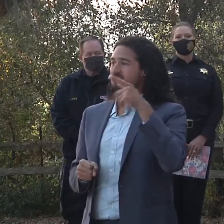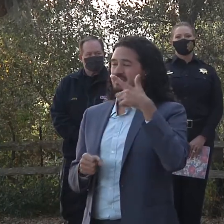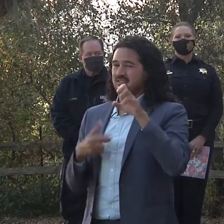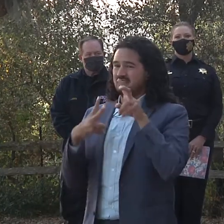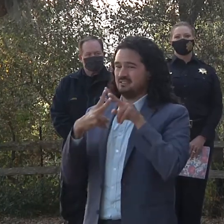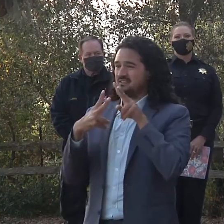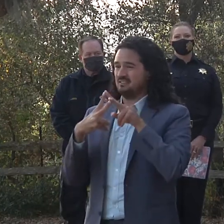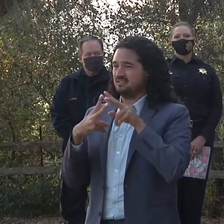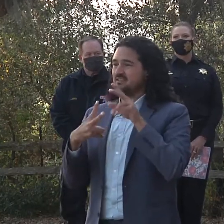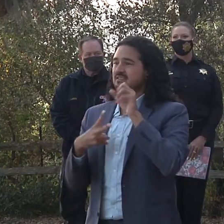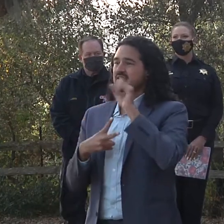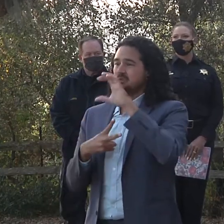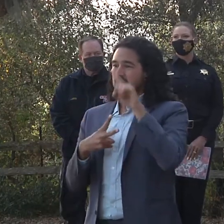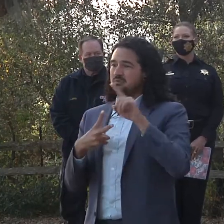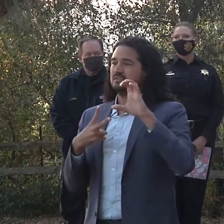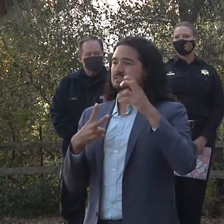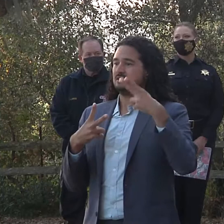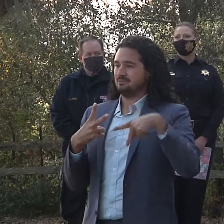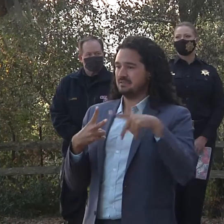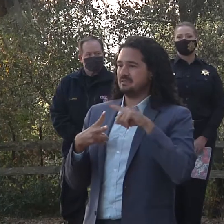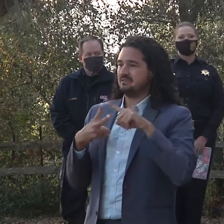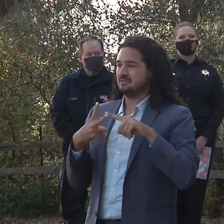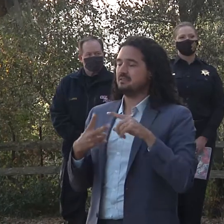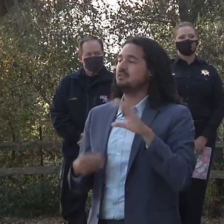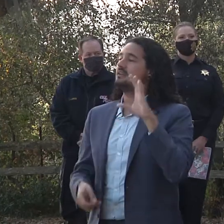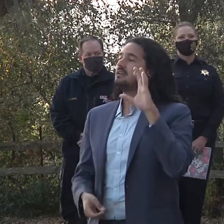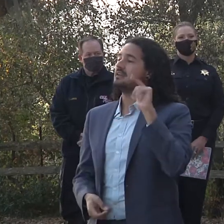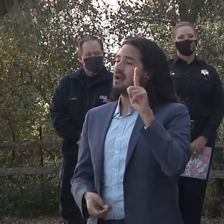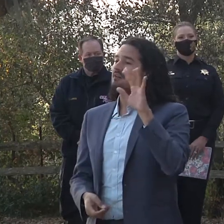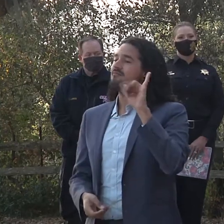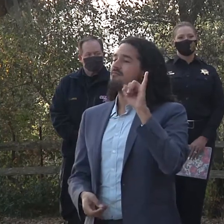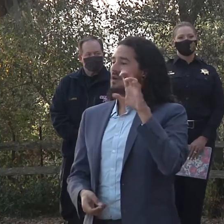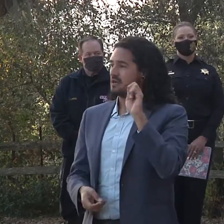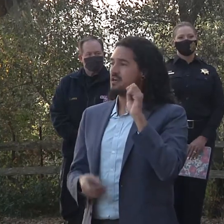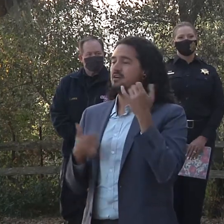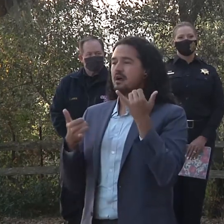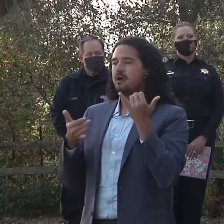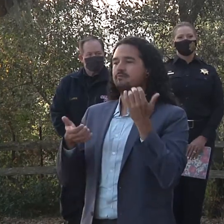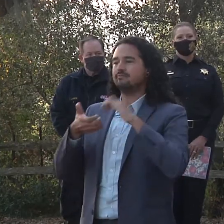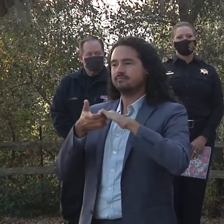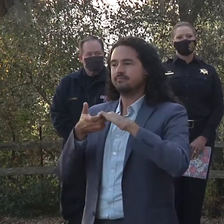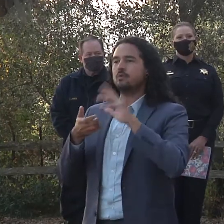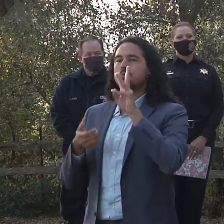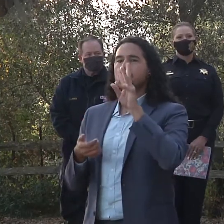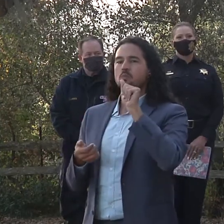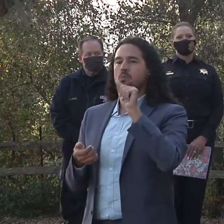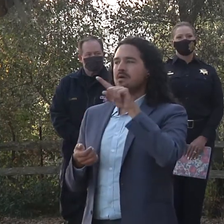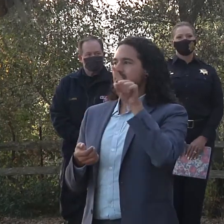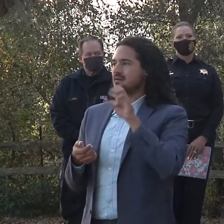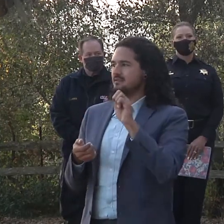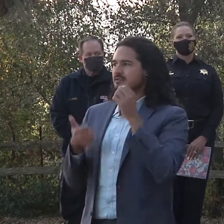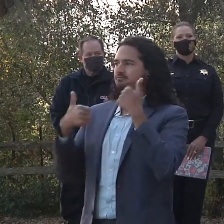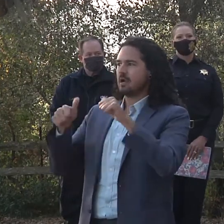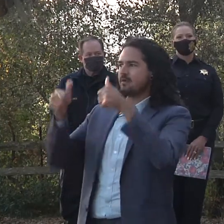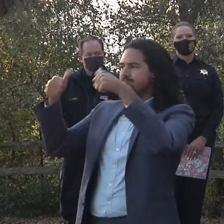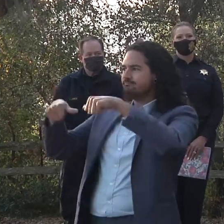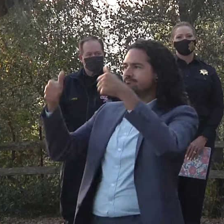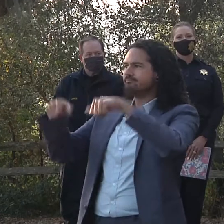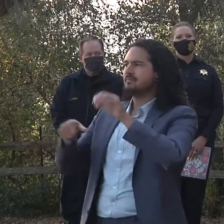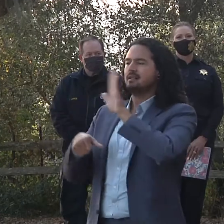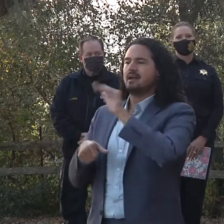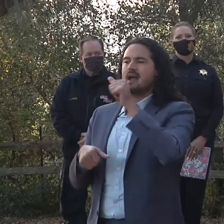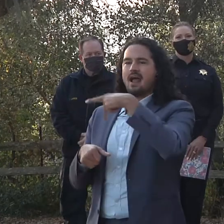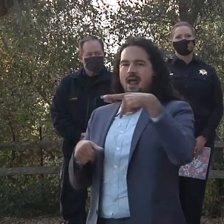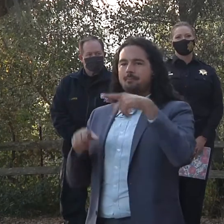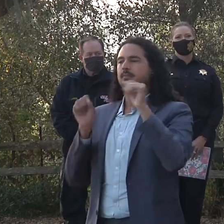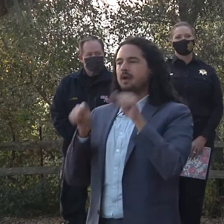to populate those road closures within Waze. I have heard that they are somewhat popping up in Google Maps and Apple Maps, but